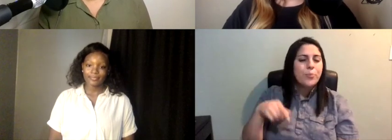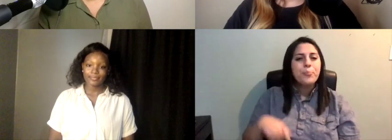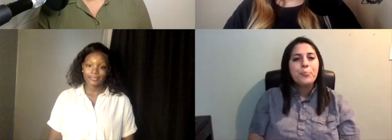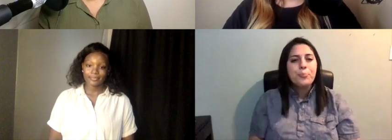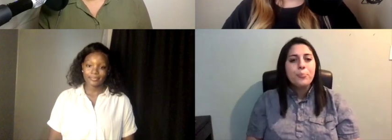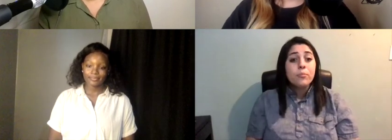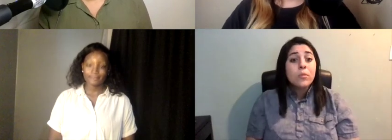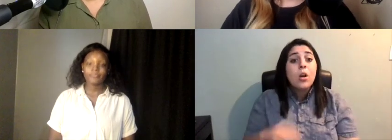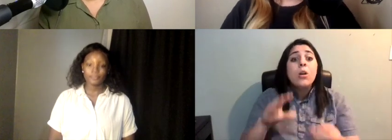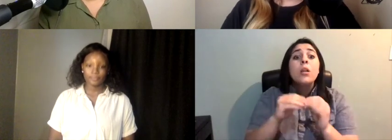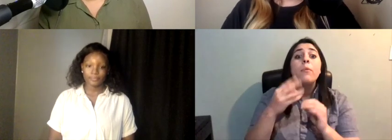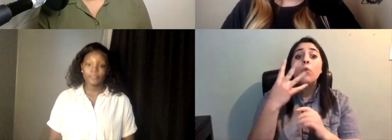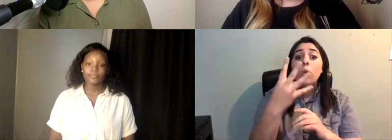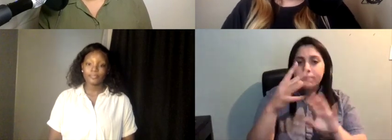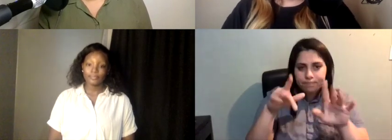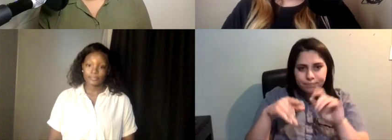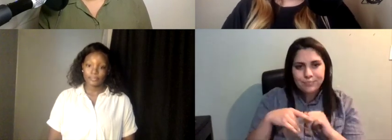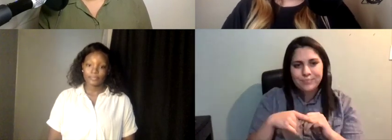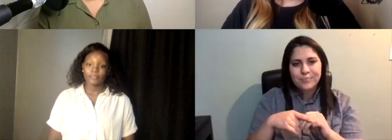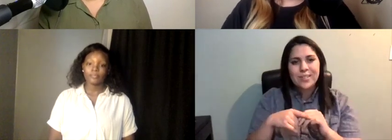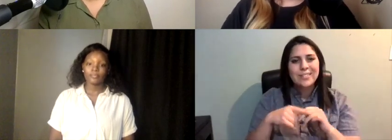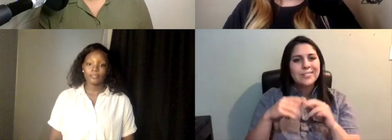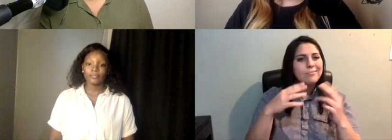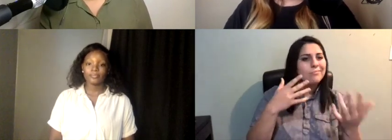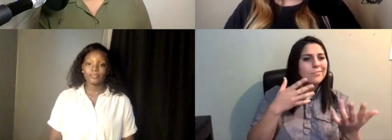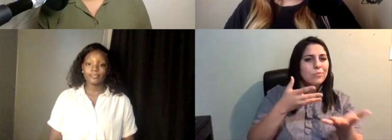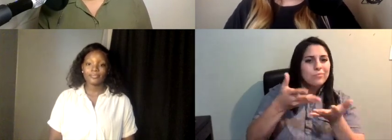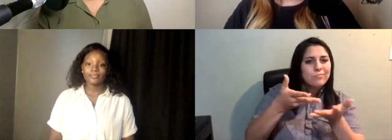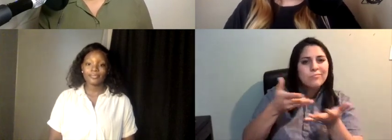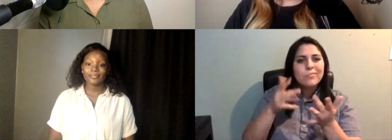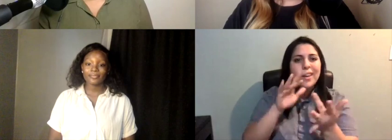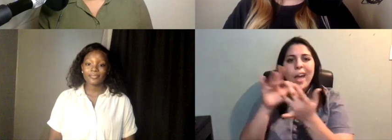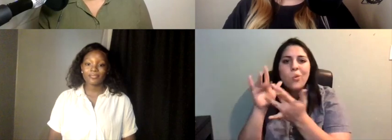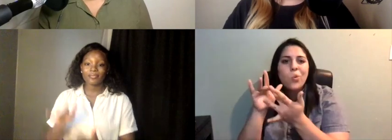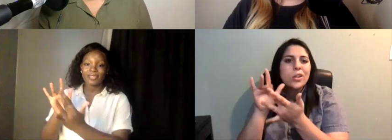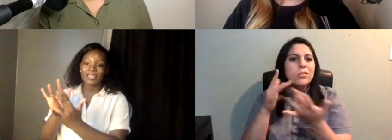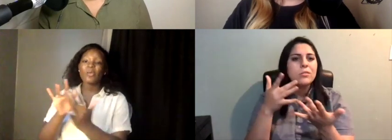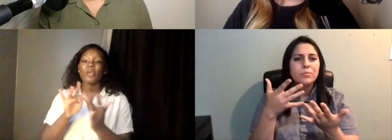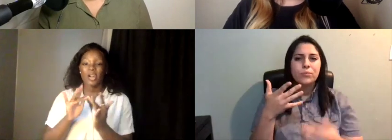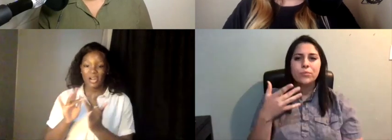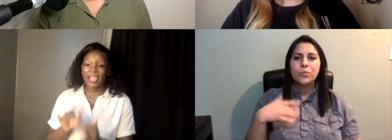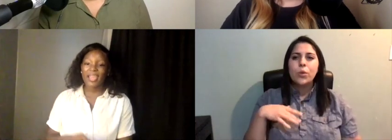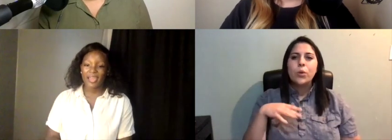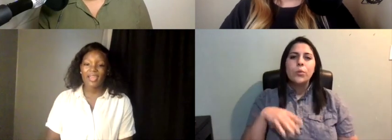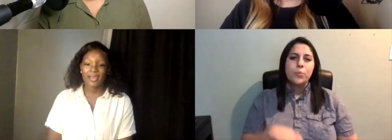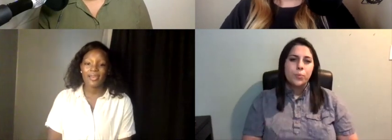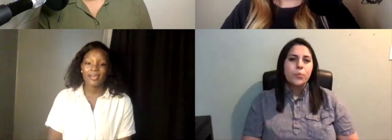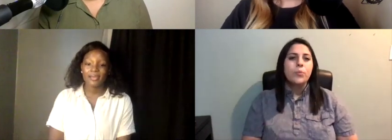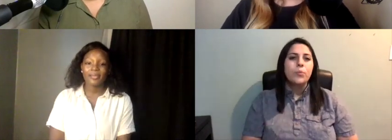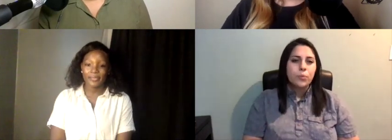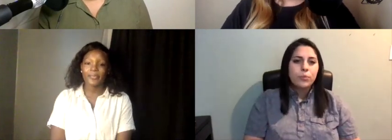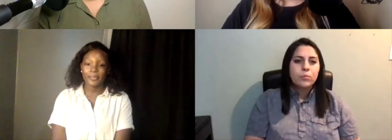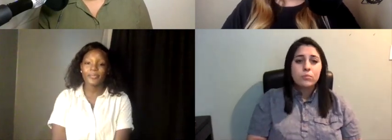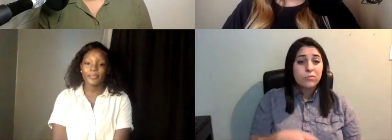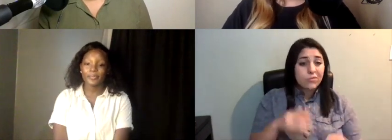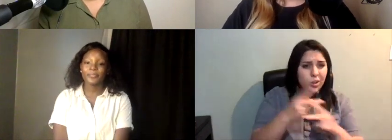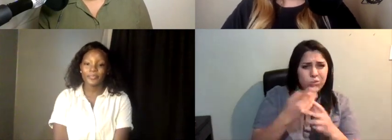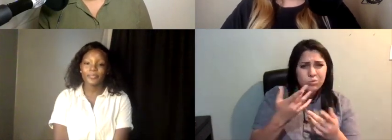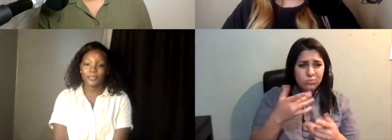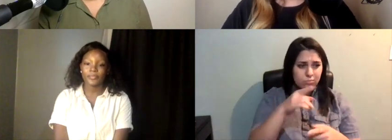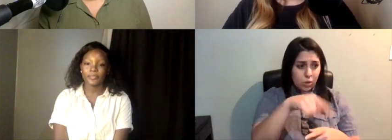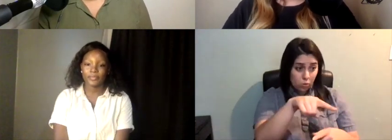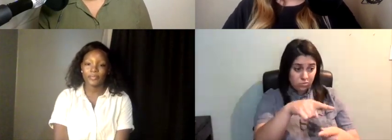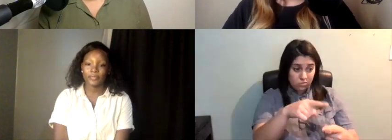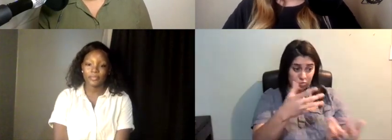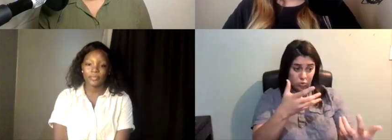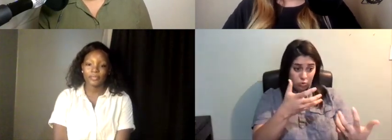Number four would be network, you know. Figure out who's doing what you want to do. Check LinkedIn, of course.